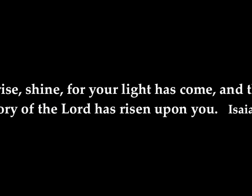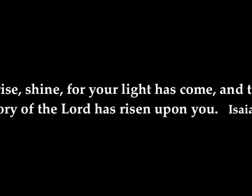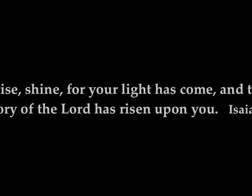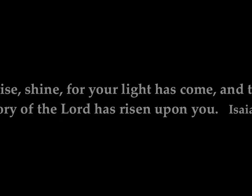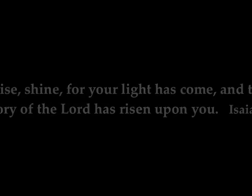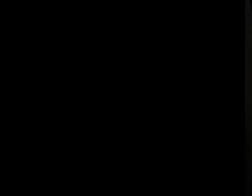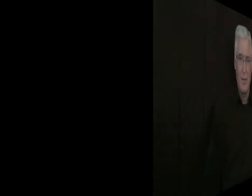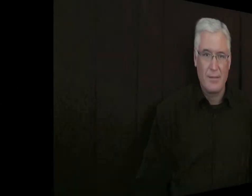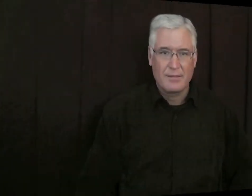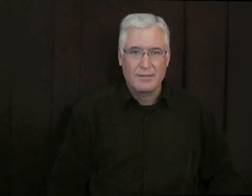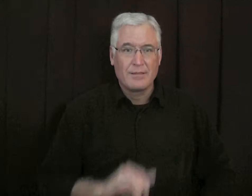upon you.